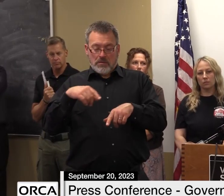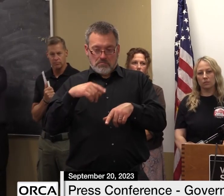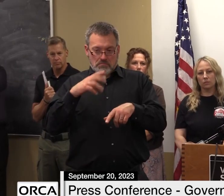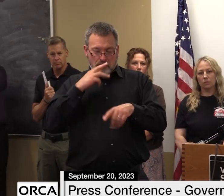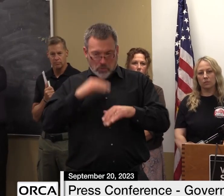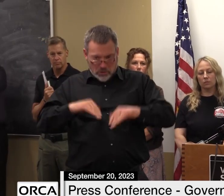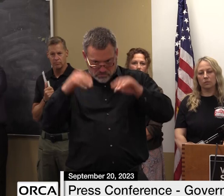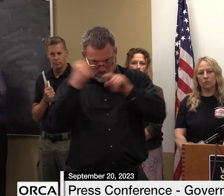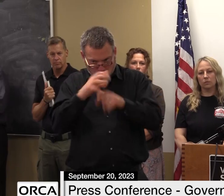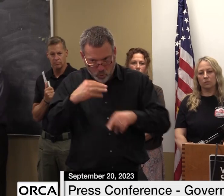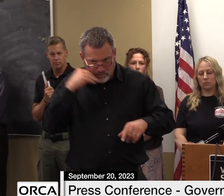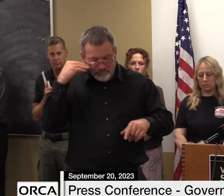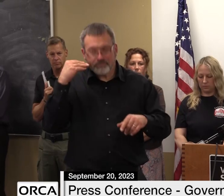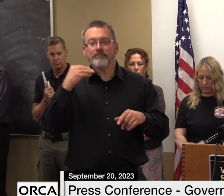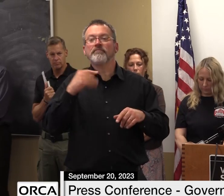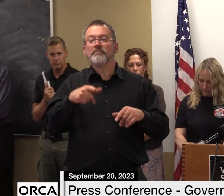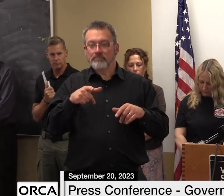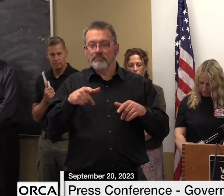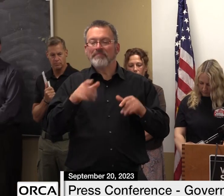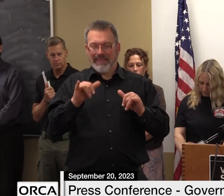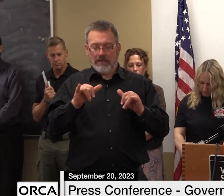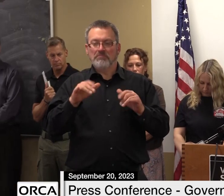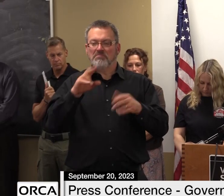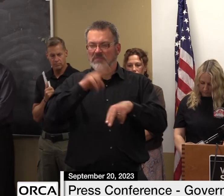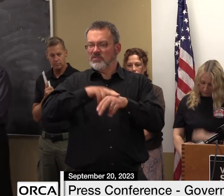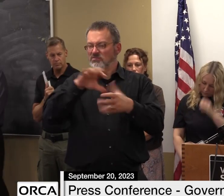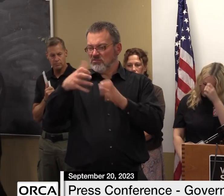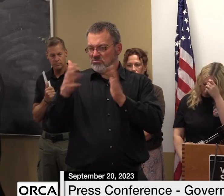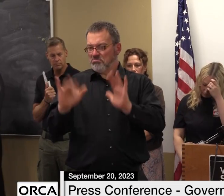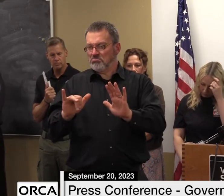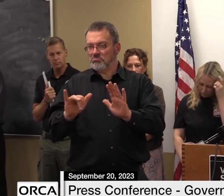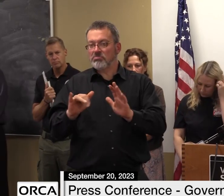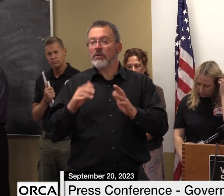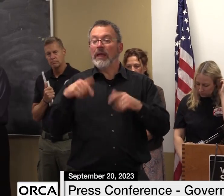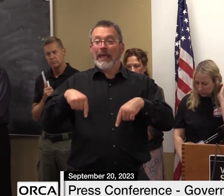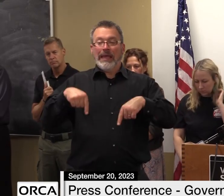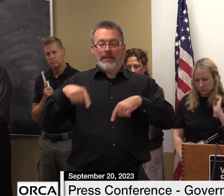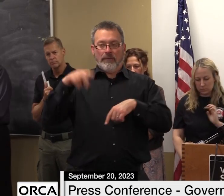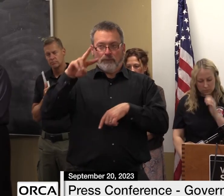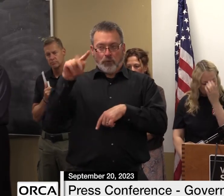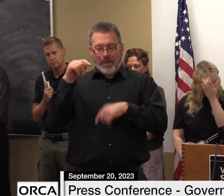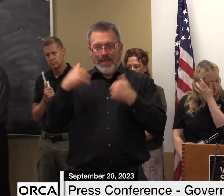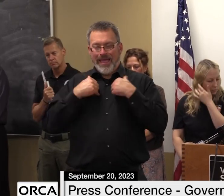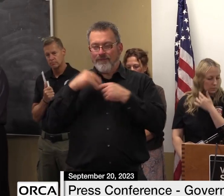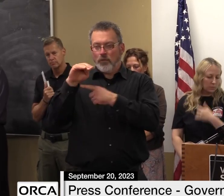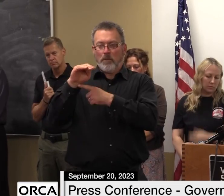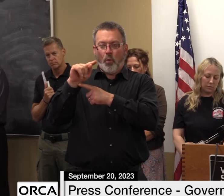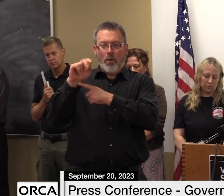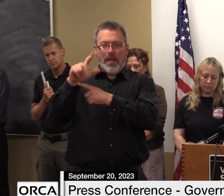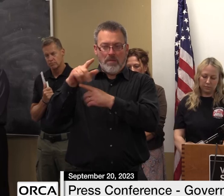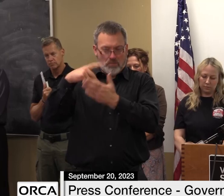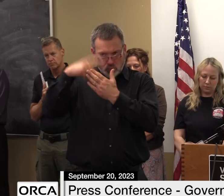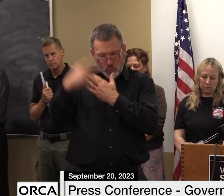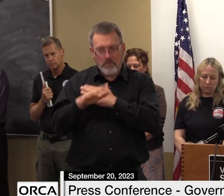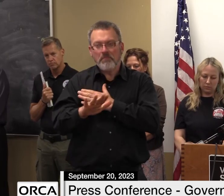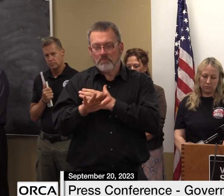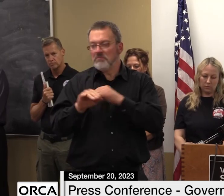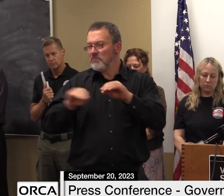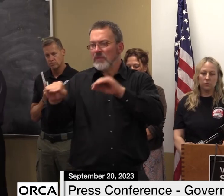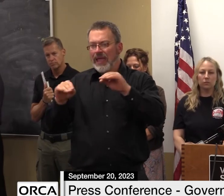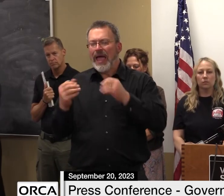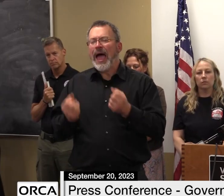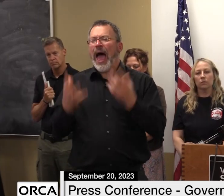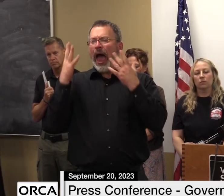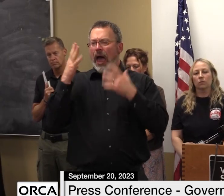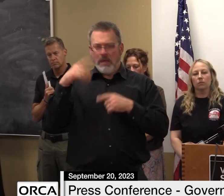think it's 84 days for the state motel program. Do we know how many people are staying